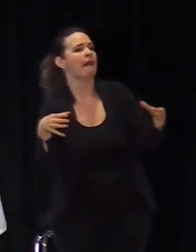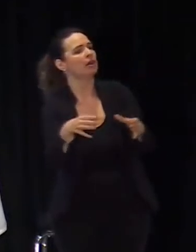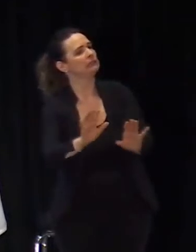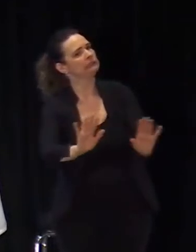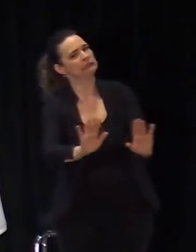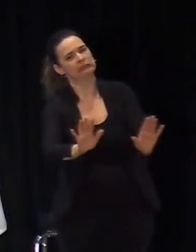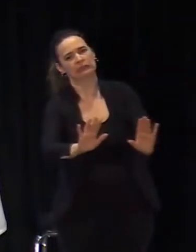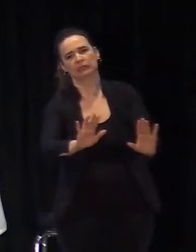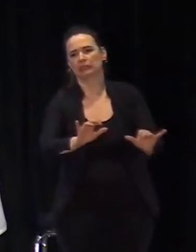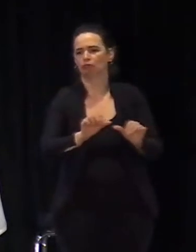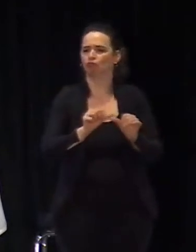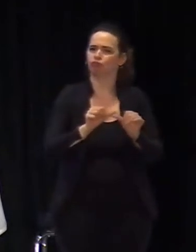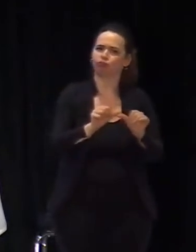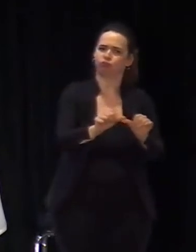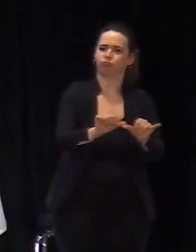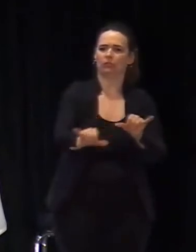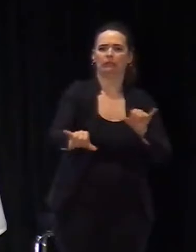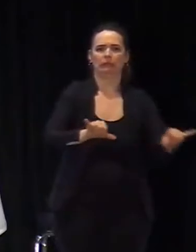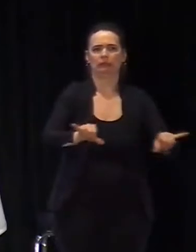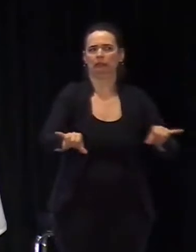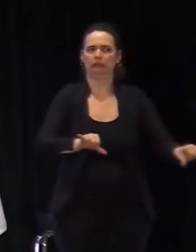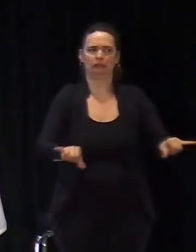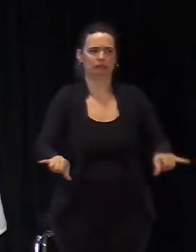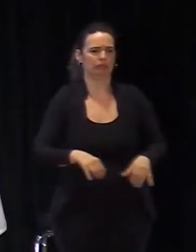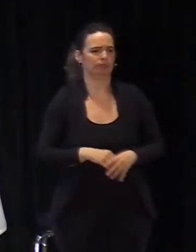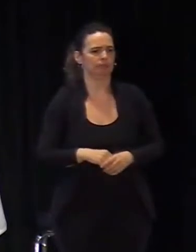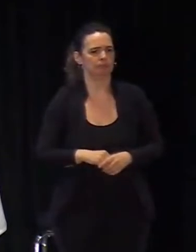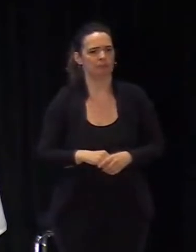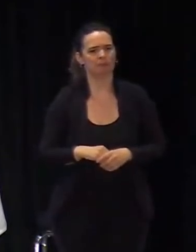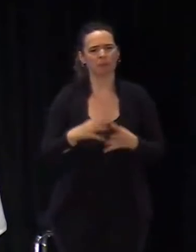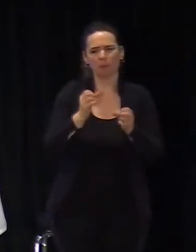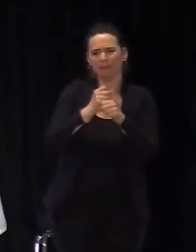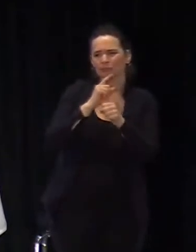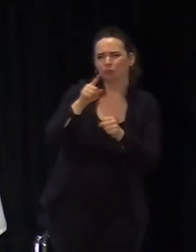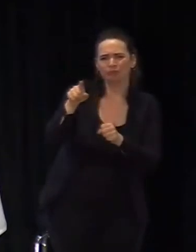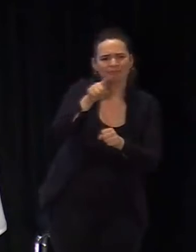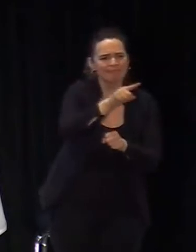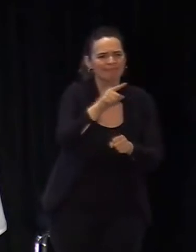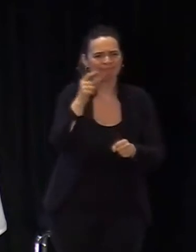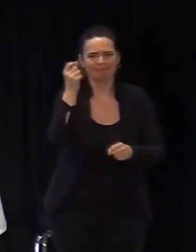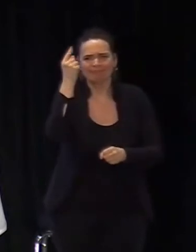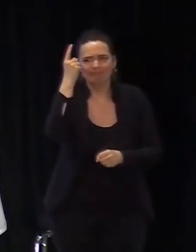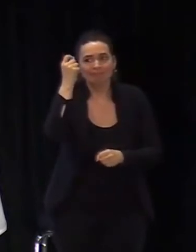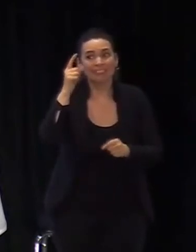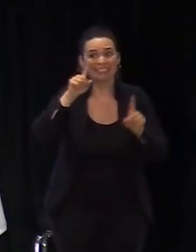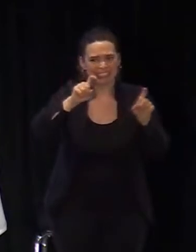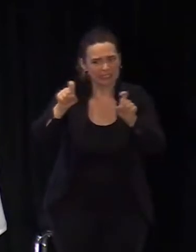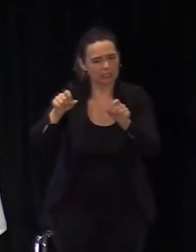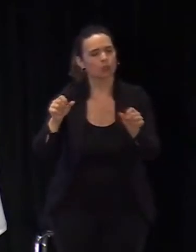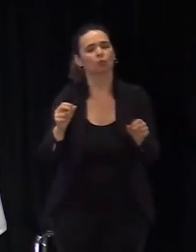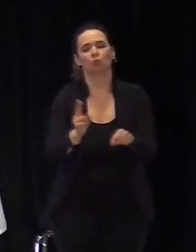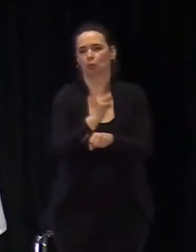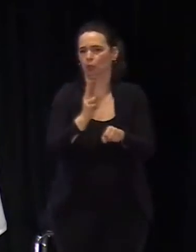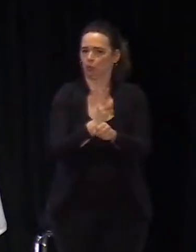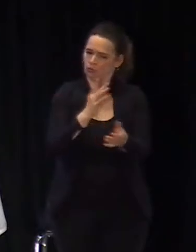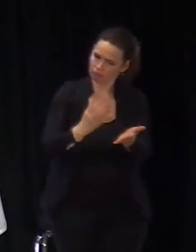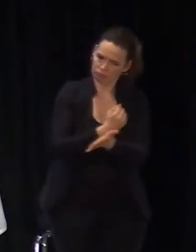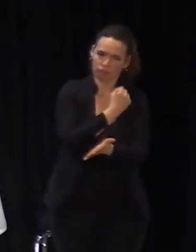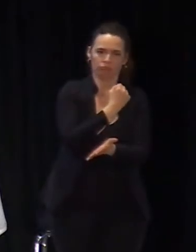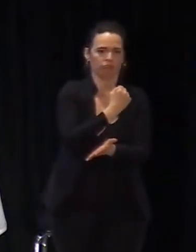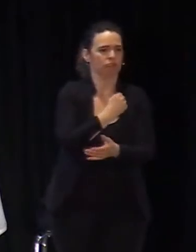every month, and we want people to continue to utilize the testing. If we see demand go up,